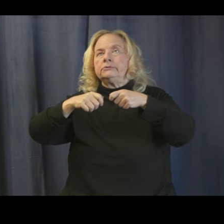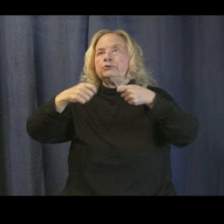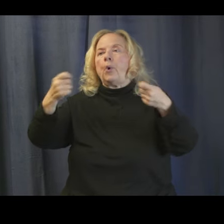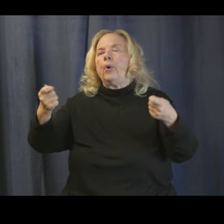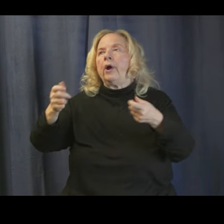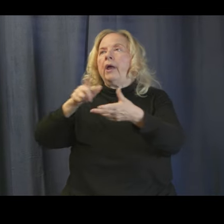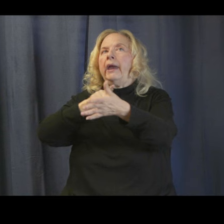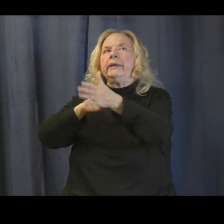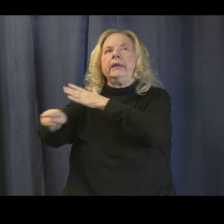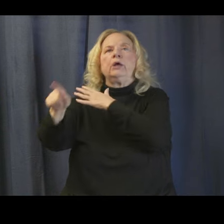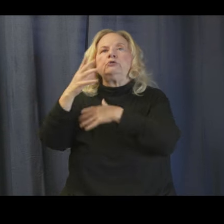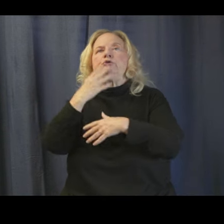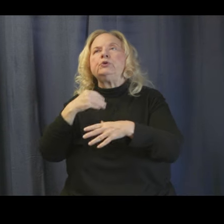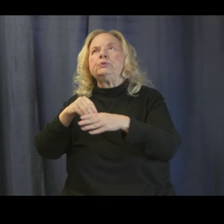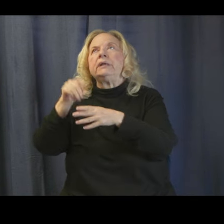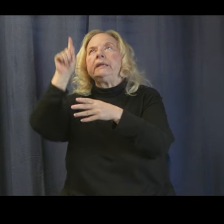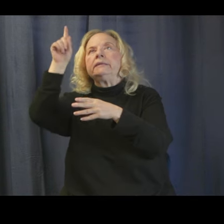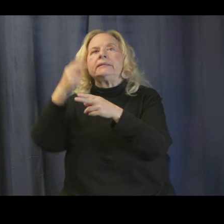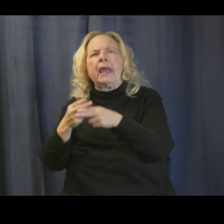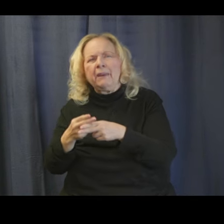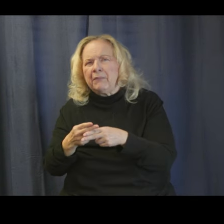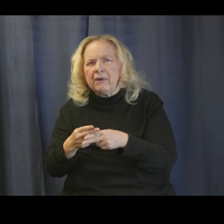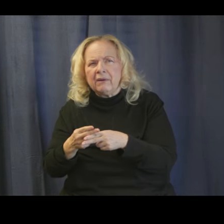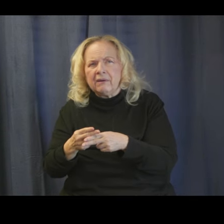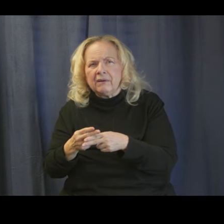kill Jews in his name.